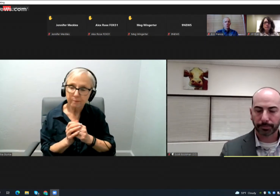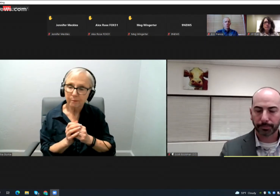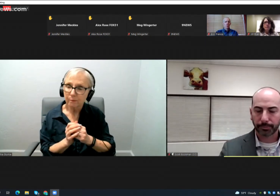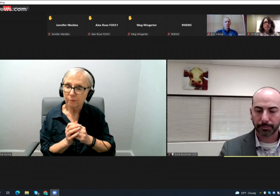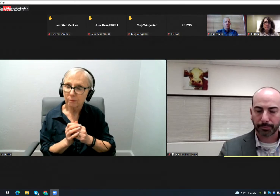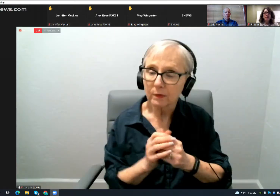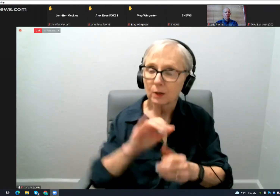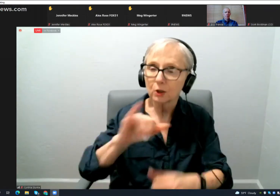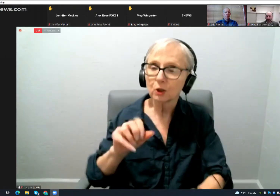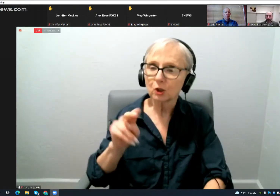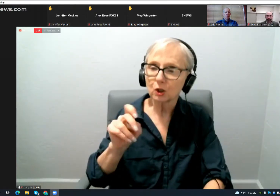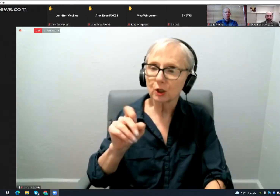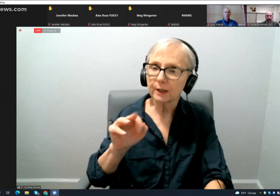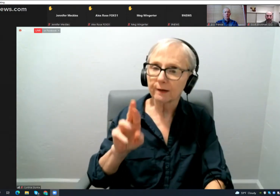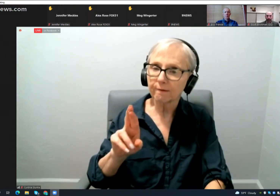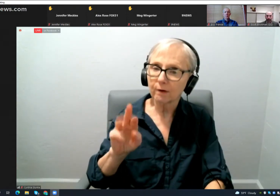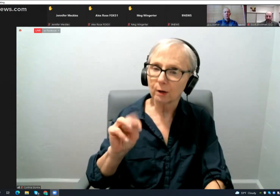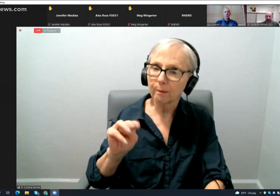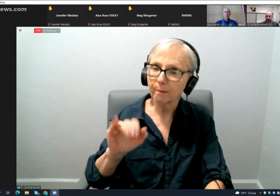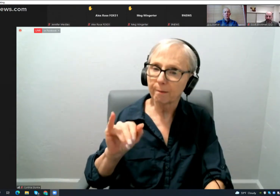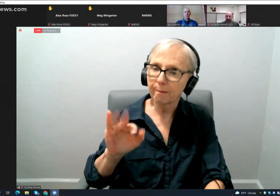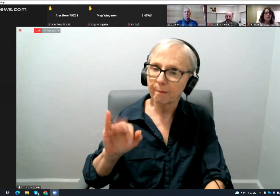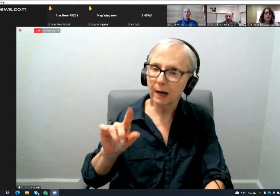Let's go to Jennifer Meckles. Go ahead, Jennifer.